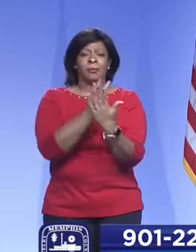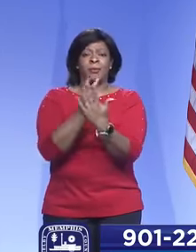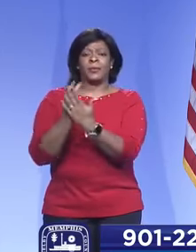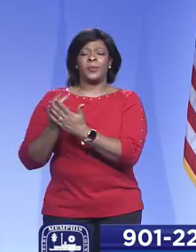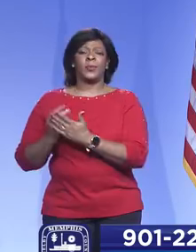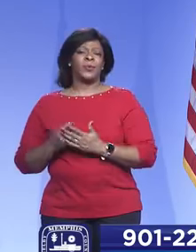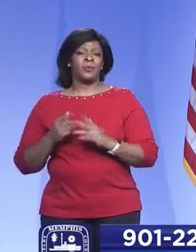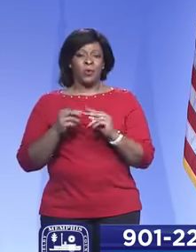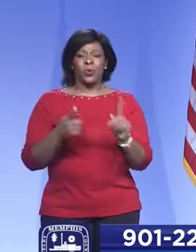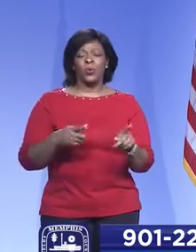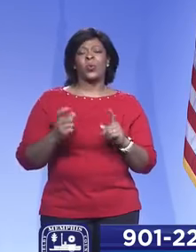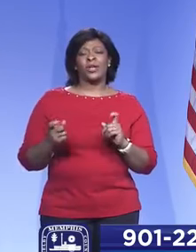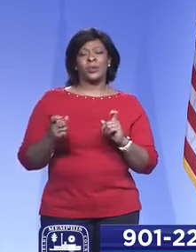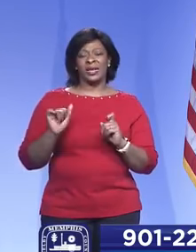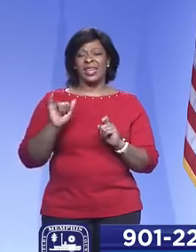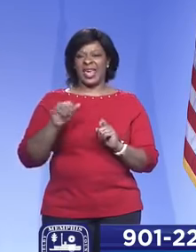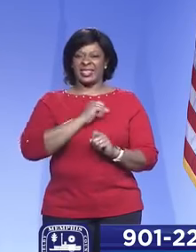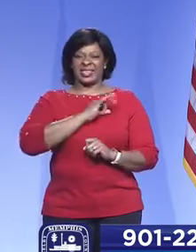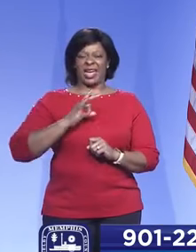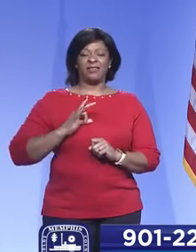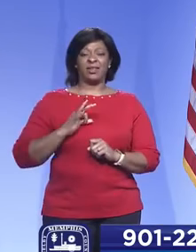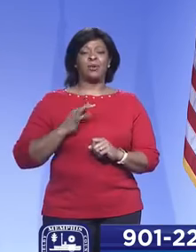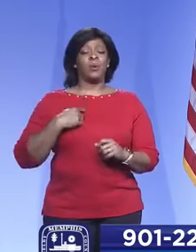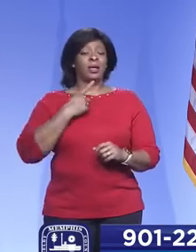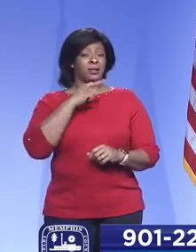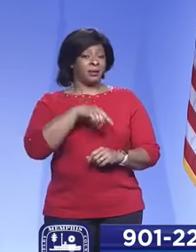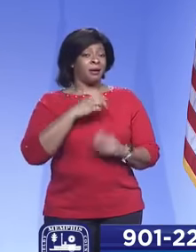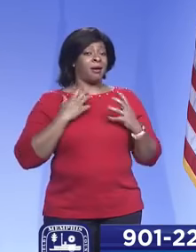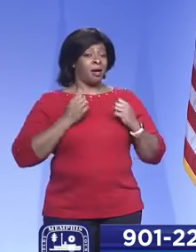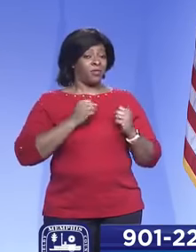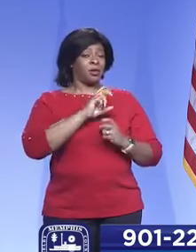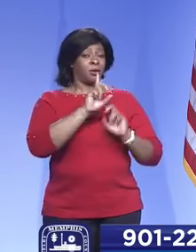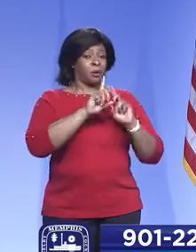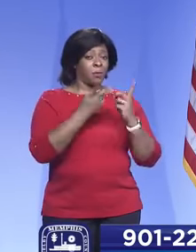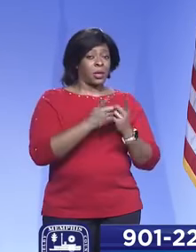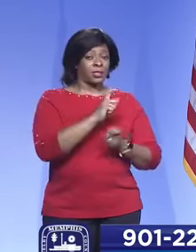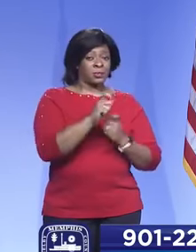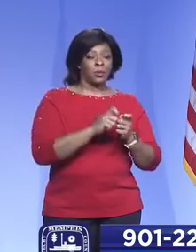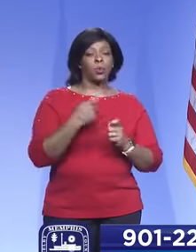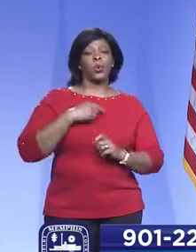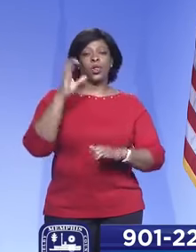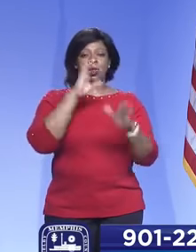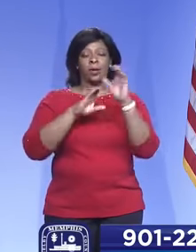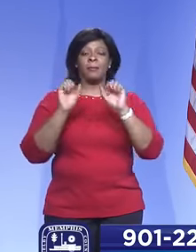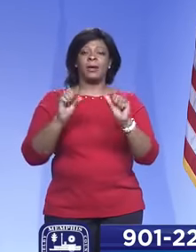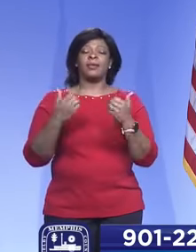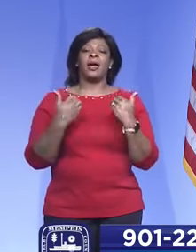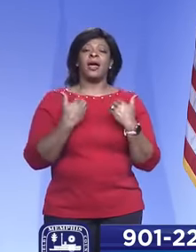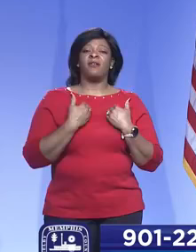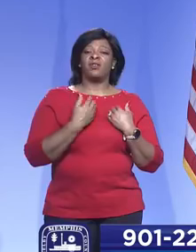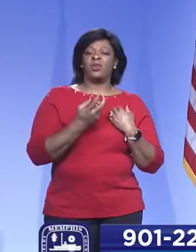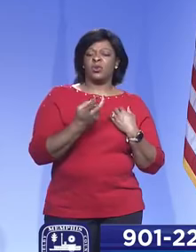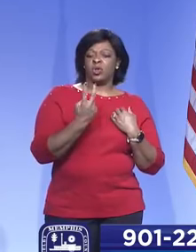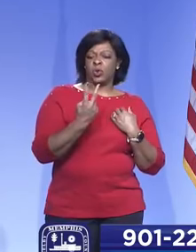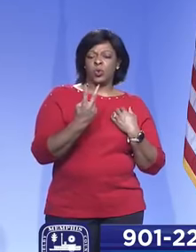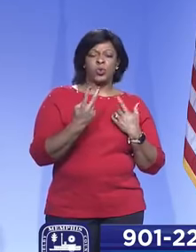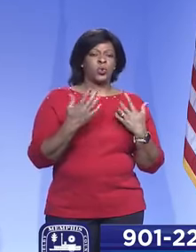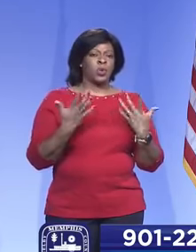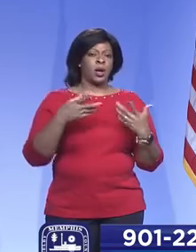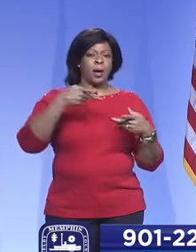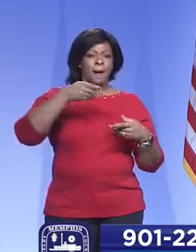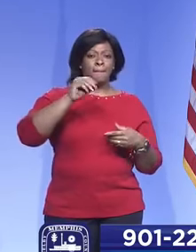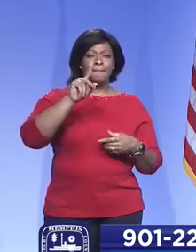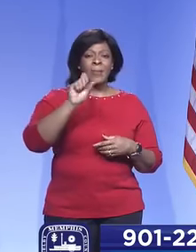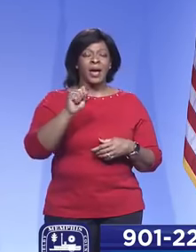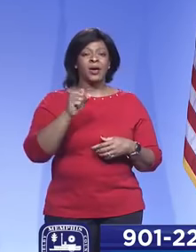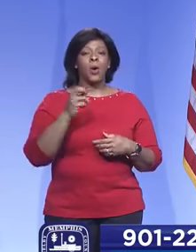administer the vaccine. So I can say for the health department specifically, we're looking at having 2 what we call pods or